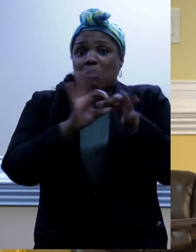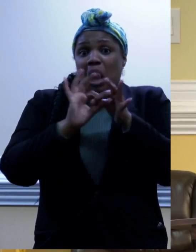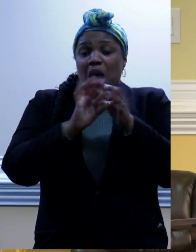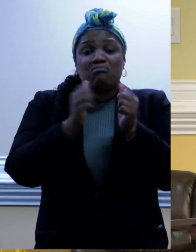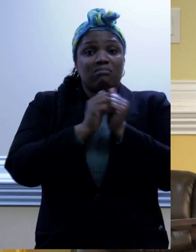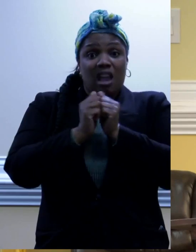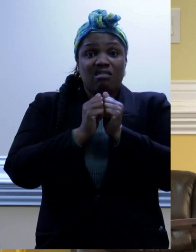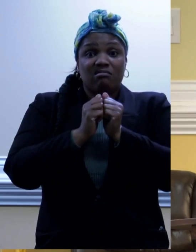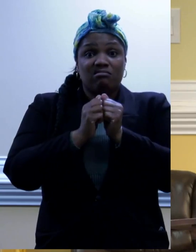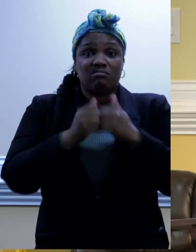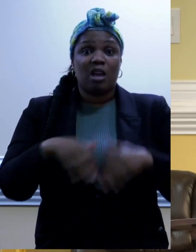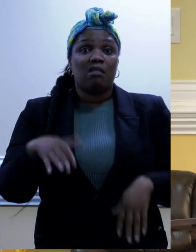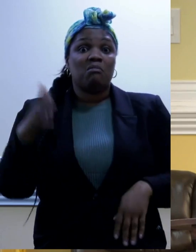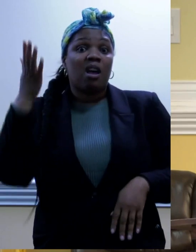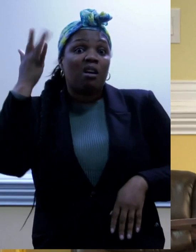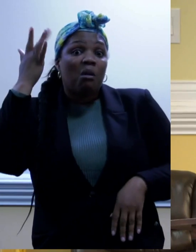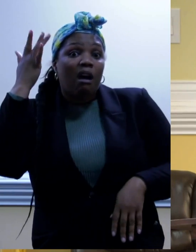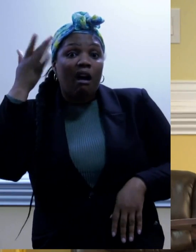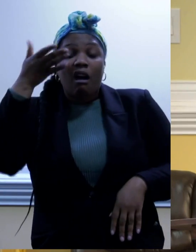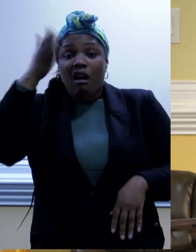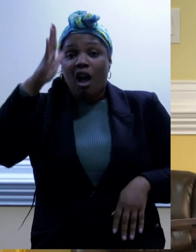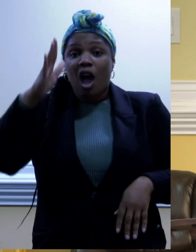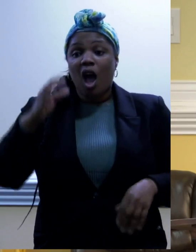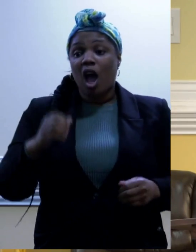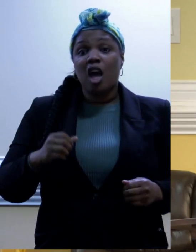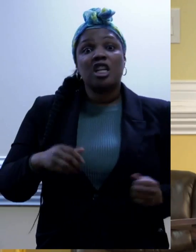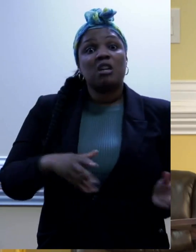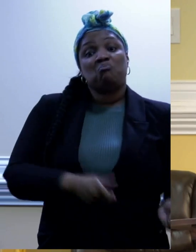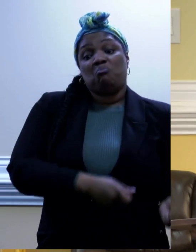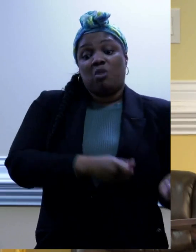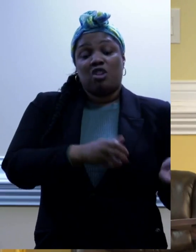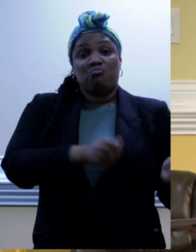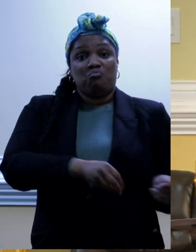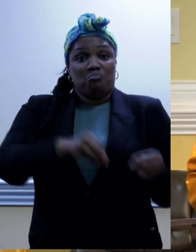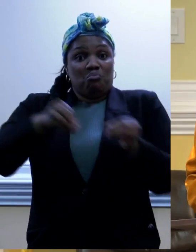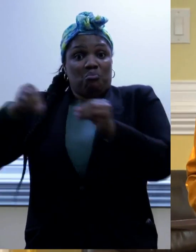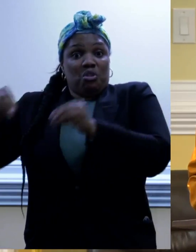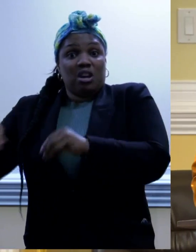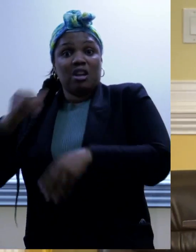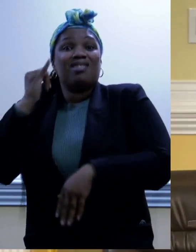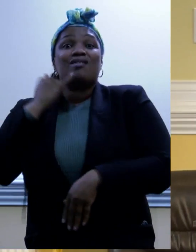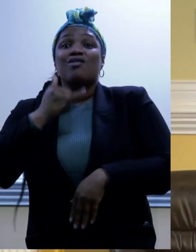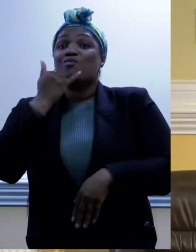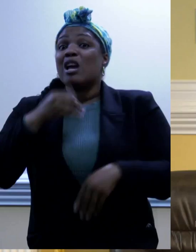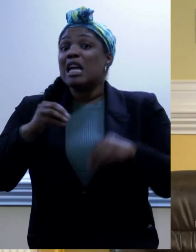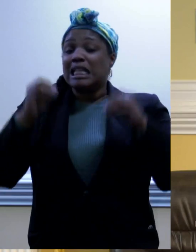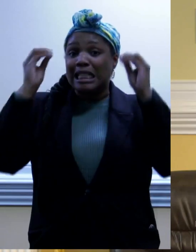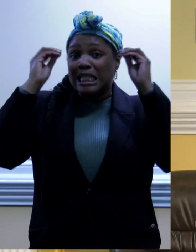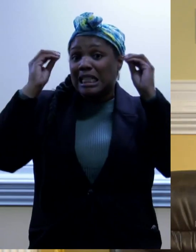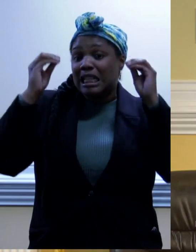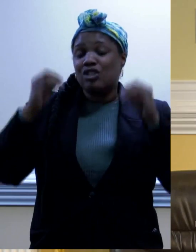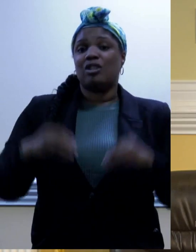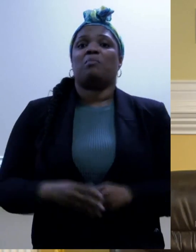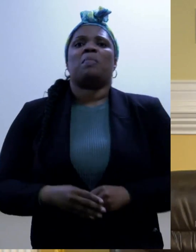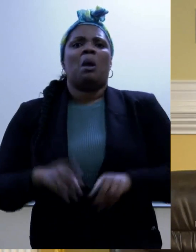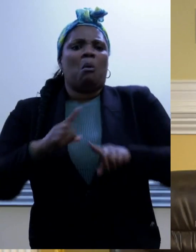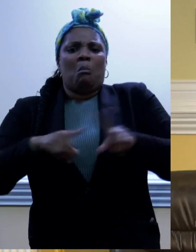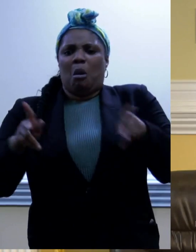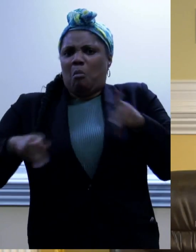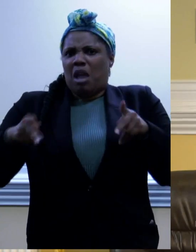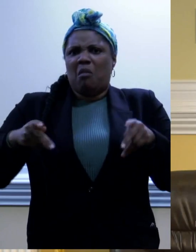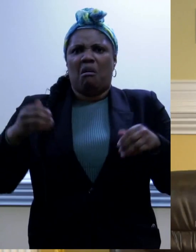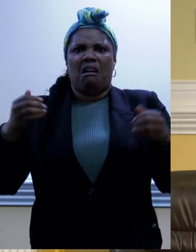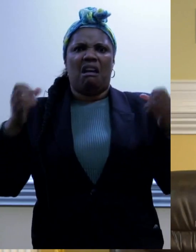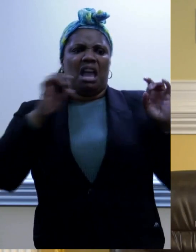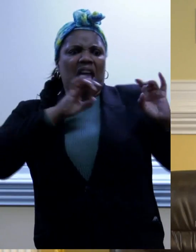That's why he brought Israel to put Christianity on the table. But people hate the word, Israelites